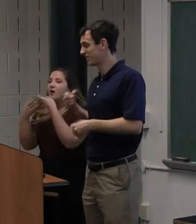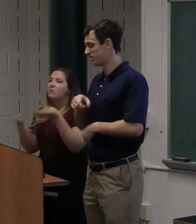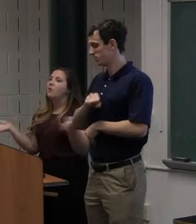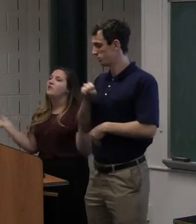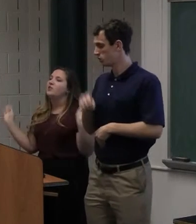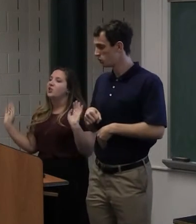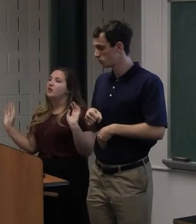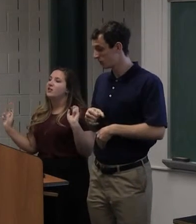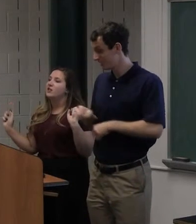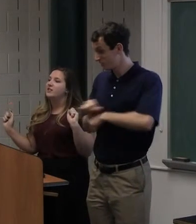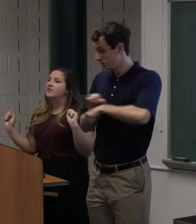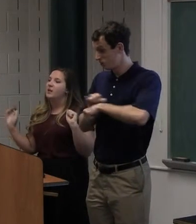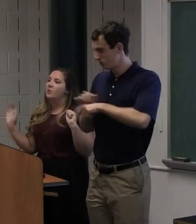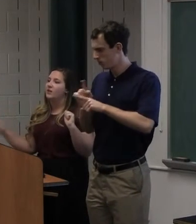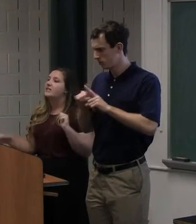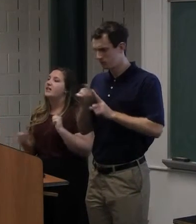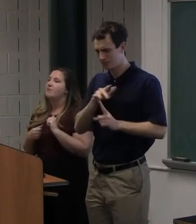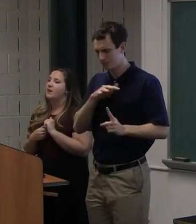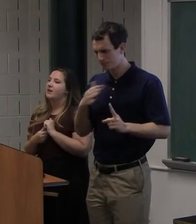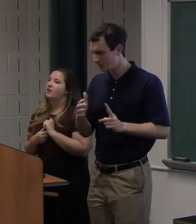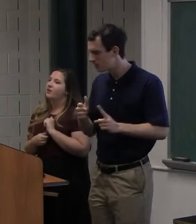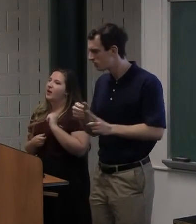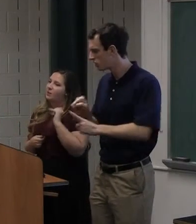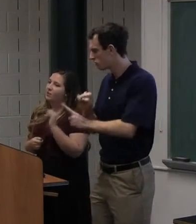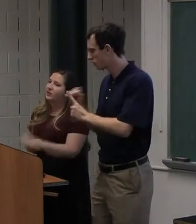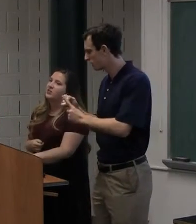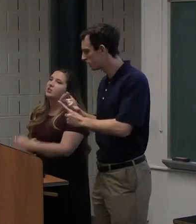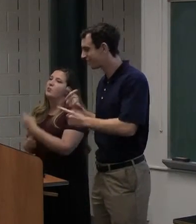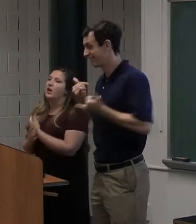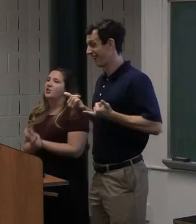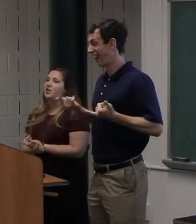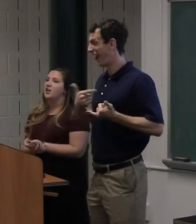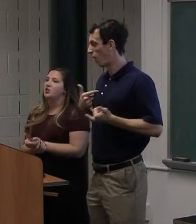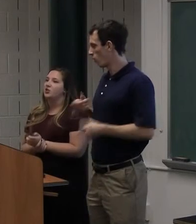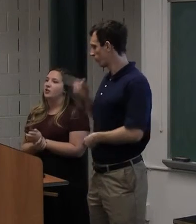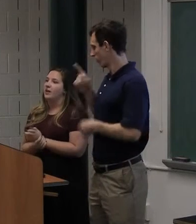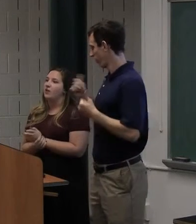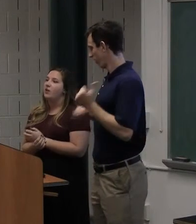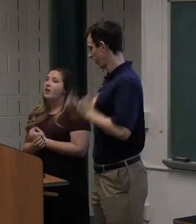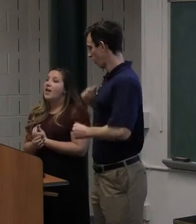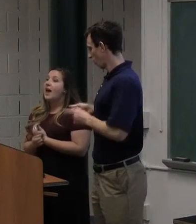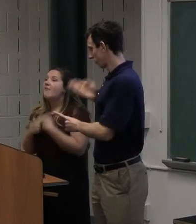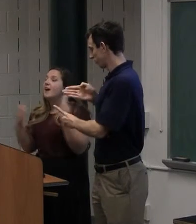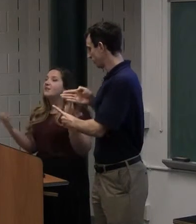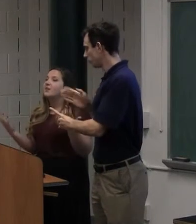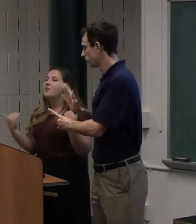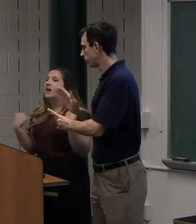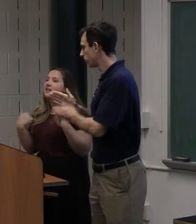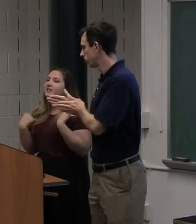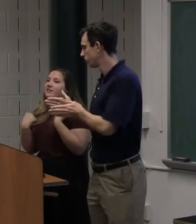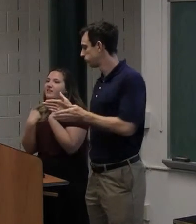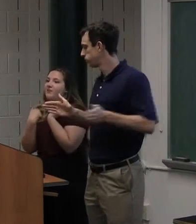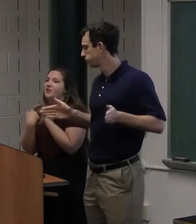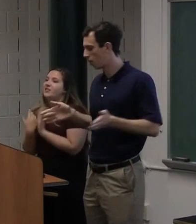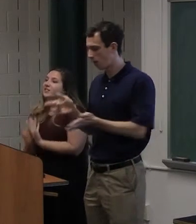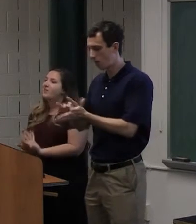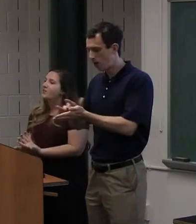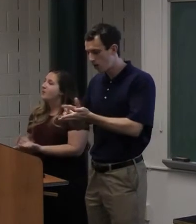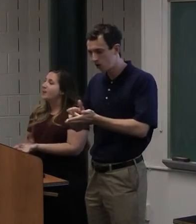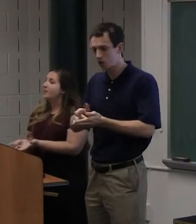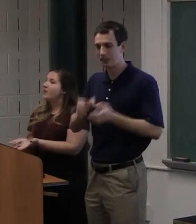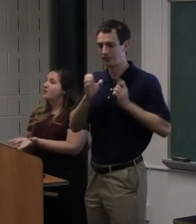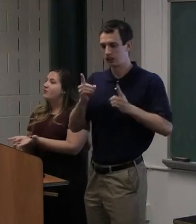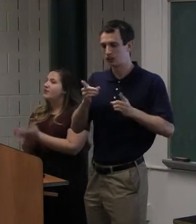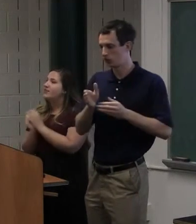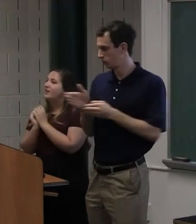I'm become more of a generalist. I'm willing to take medical. I'm willing to do more educational now. And that's something I didn't foresee